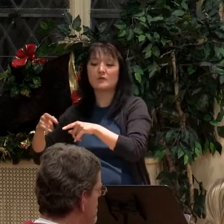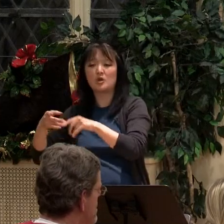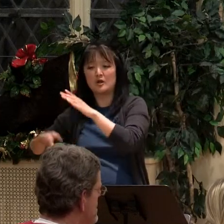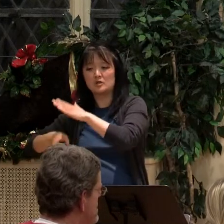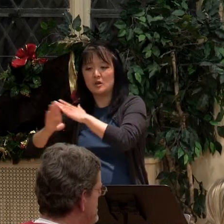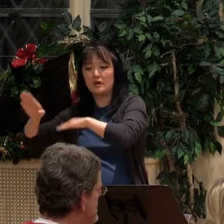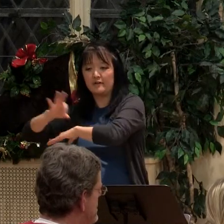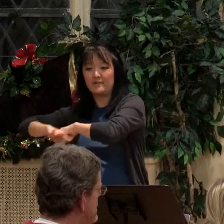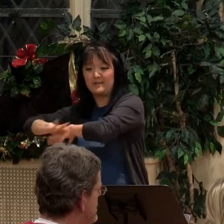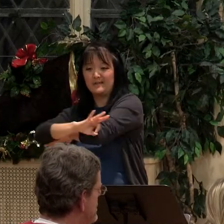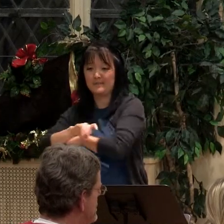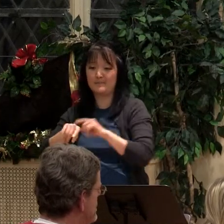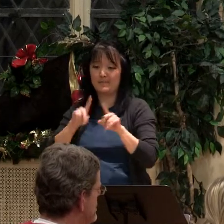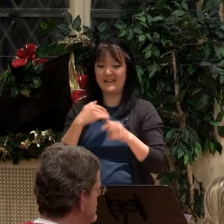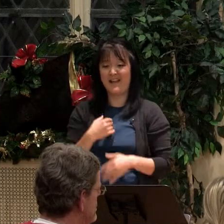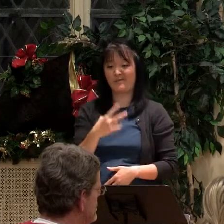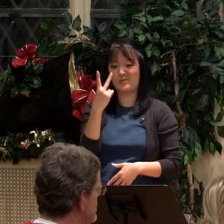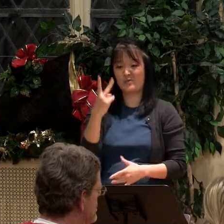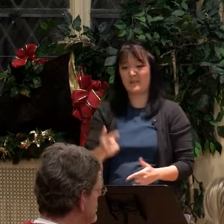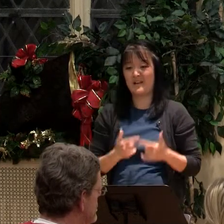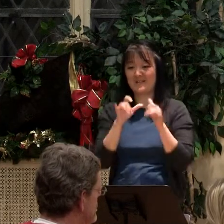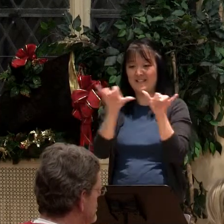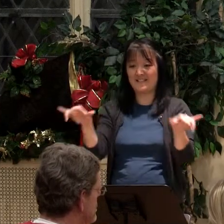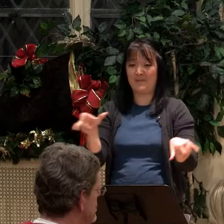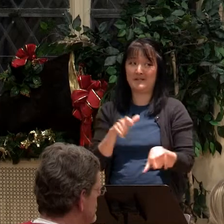but I have two lives at once.